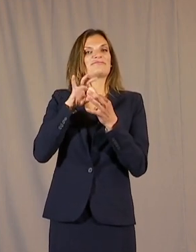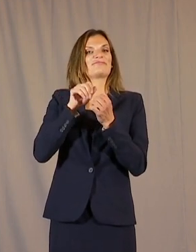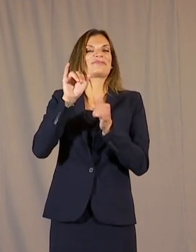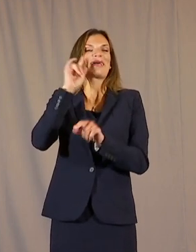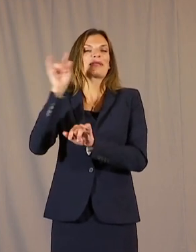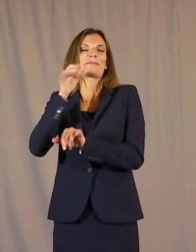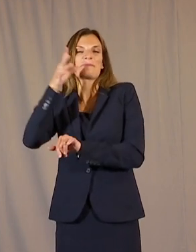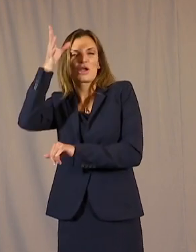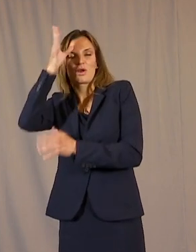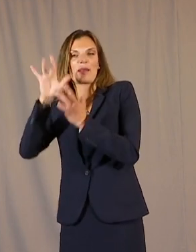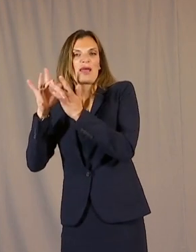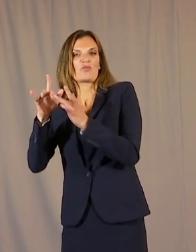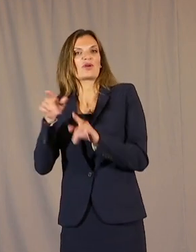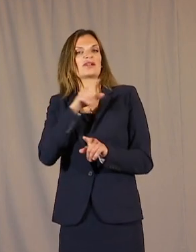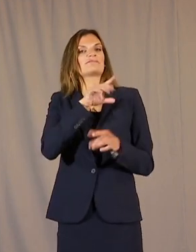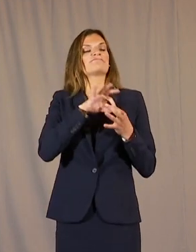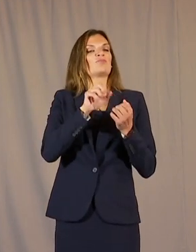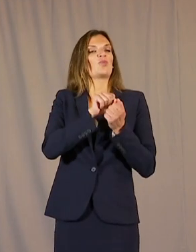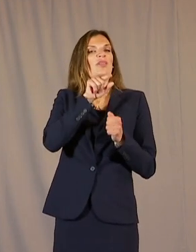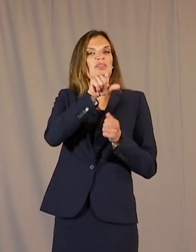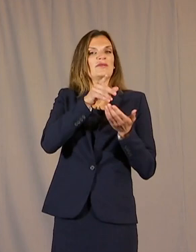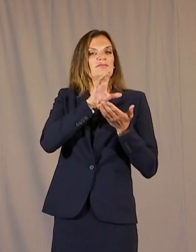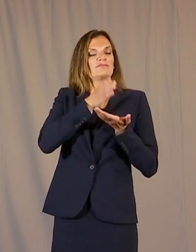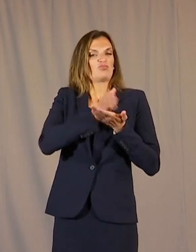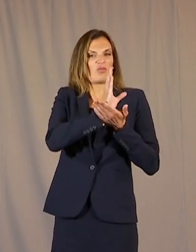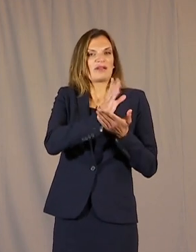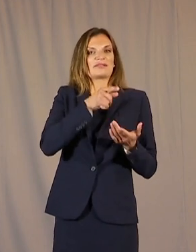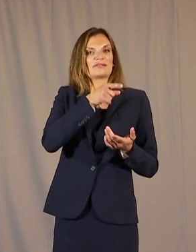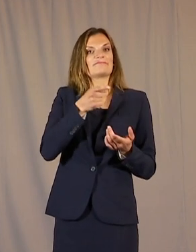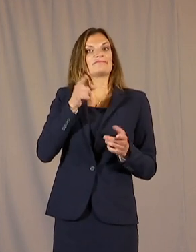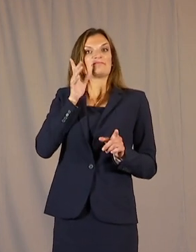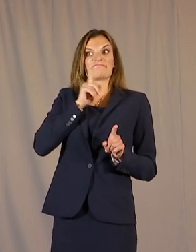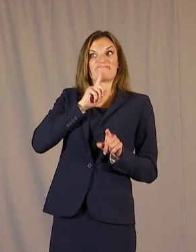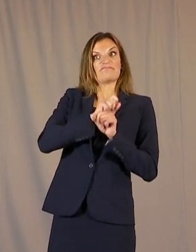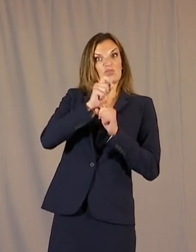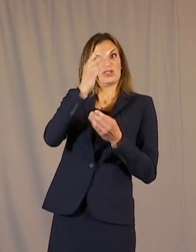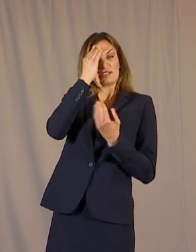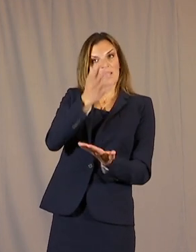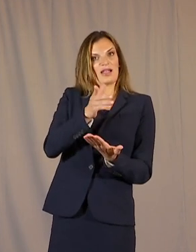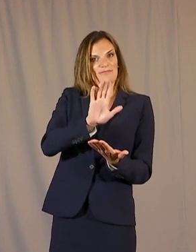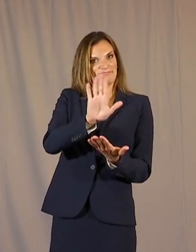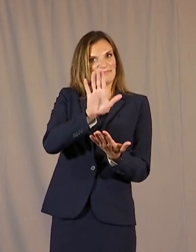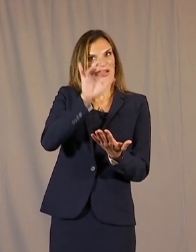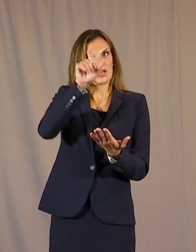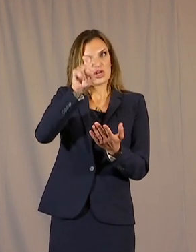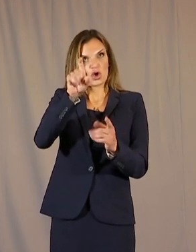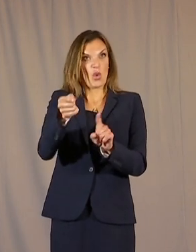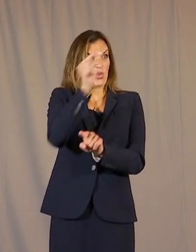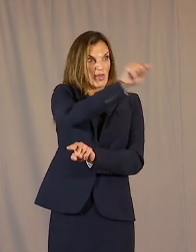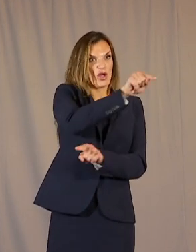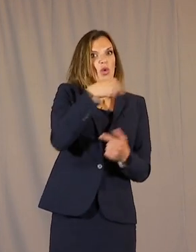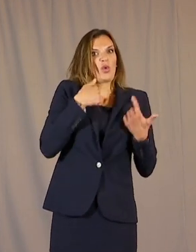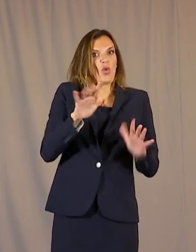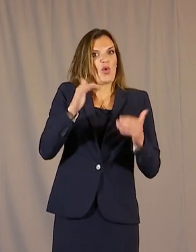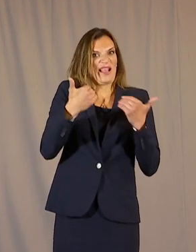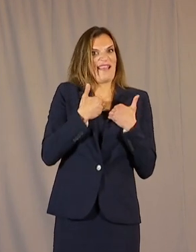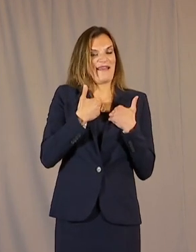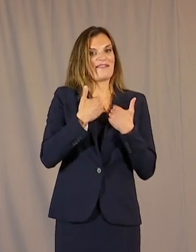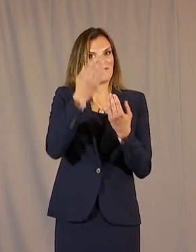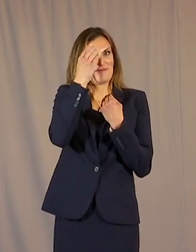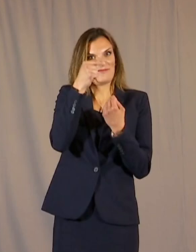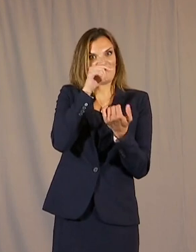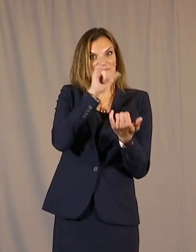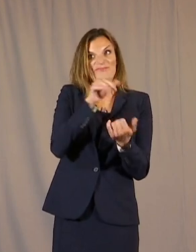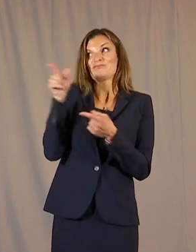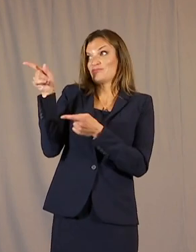no, this is what you need to know, and this is where you should go, and we know what's happening right now. You got the data that you collected,